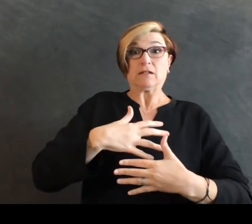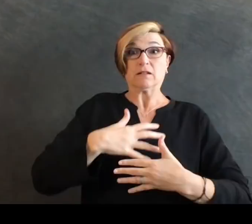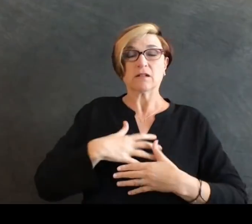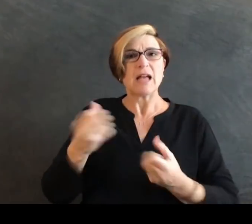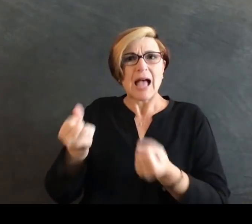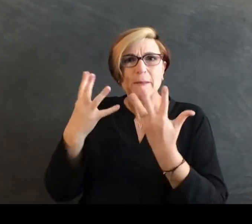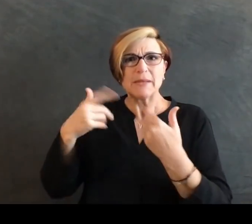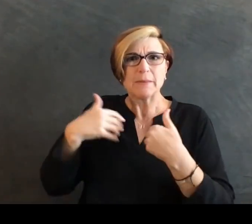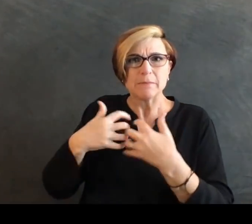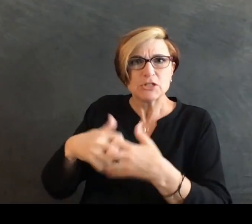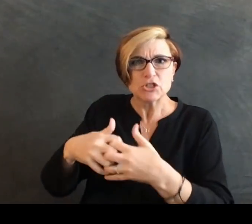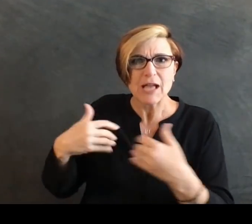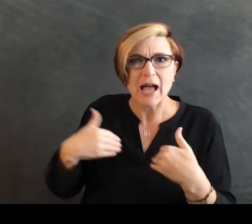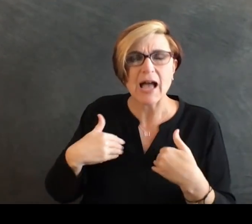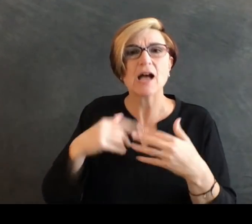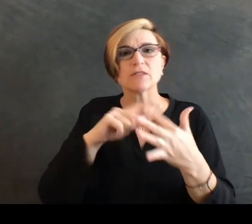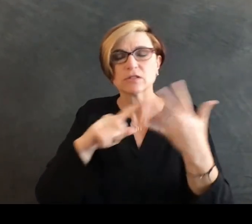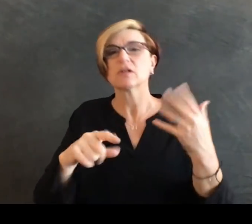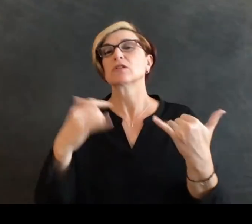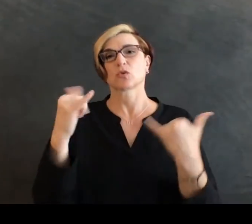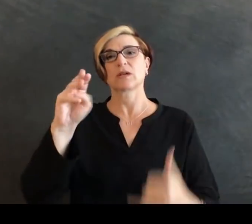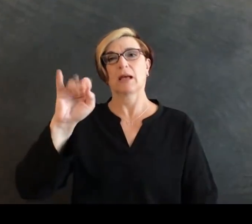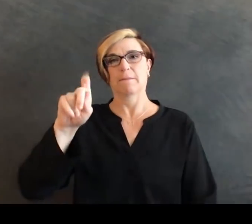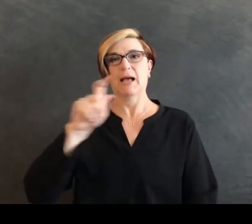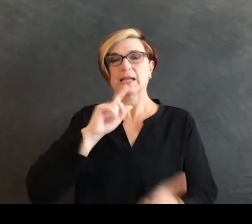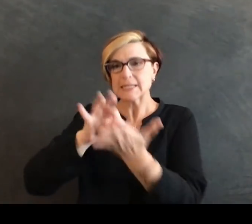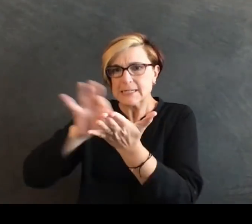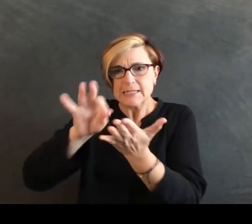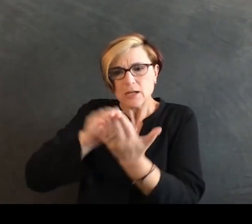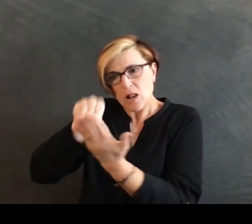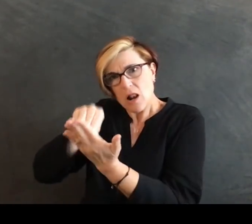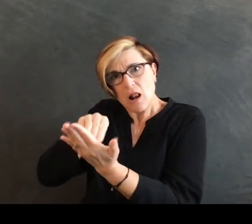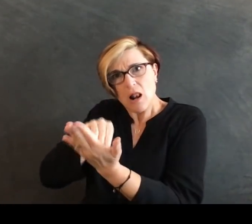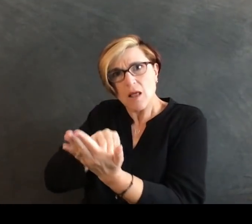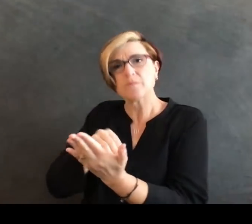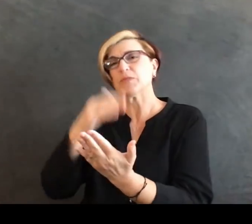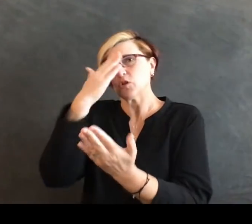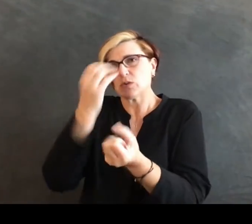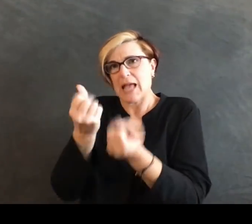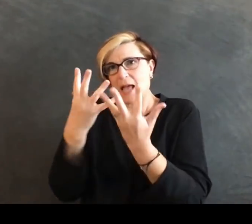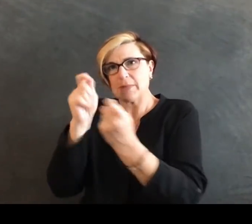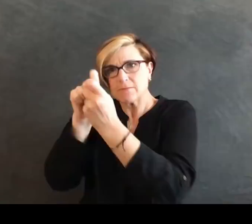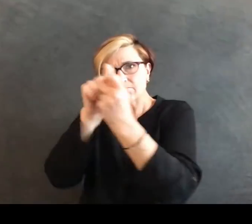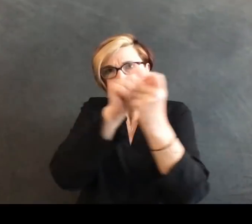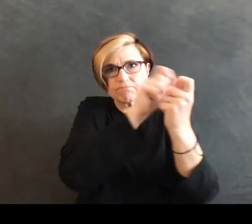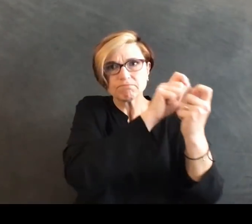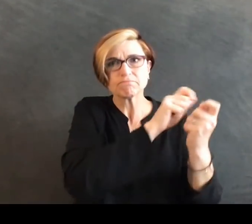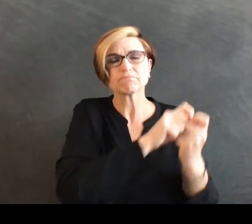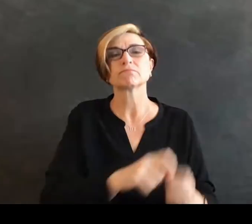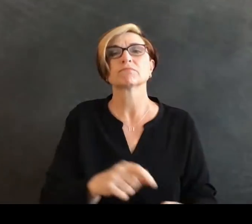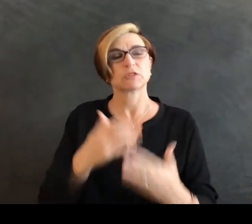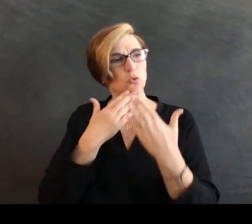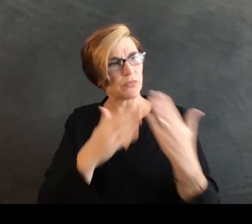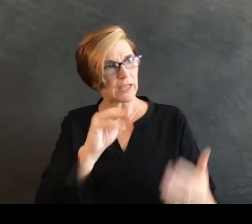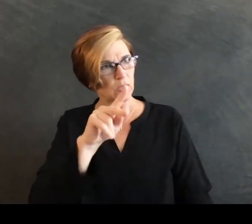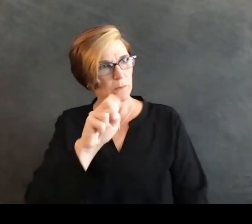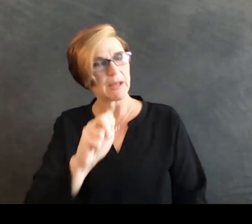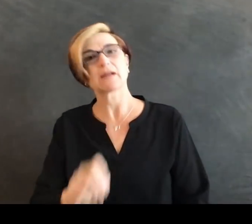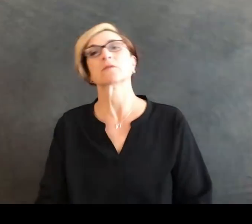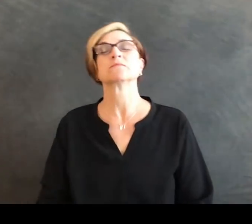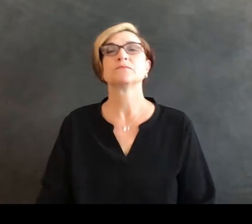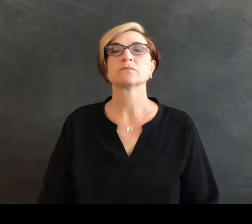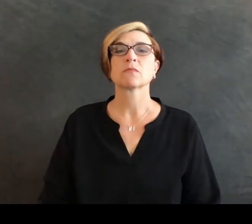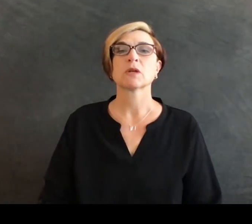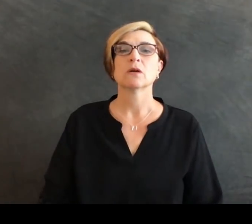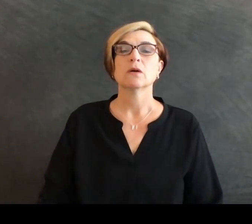Mike, thank you for the great job. Thank you very much. In New York, the 2,900-bed hospital under construction,